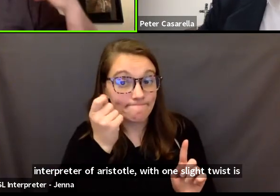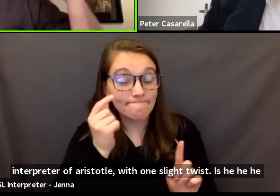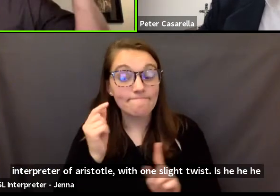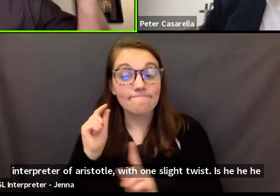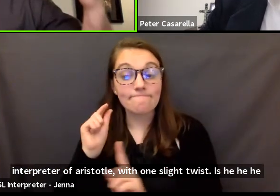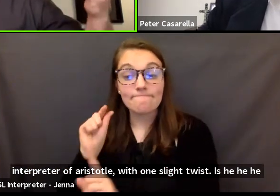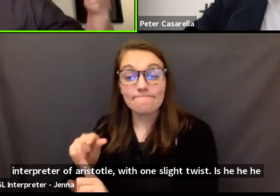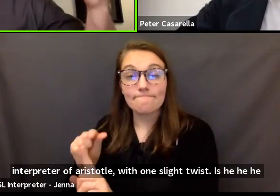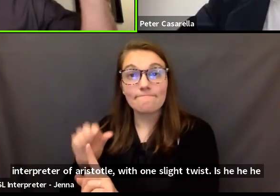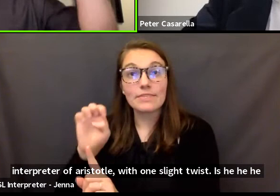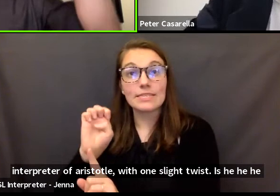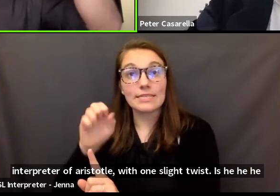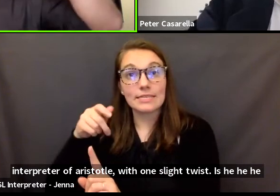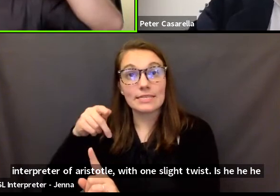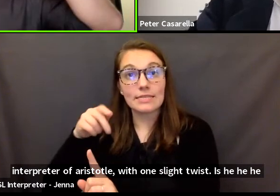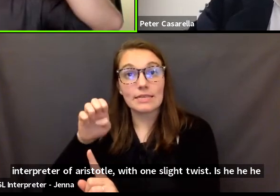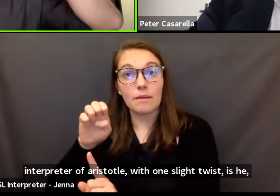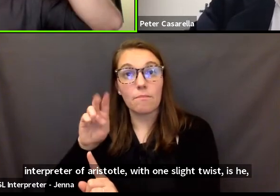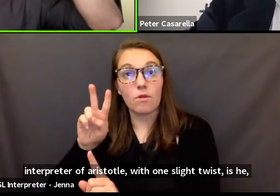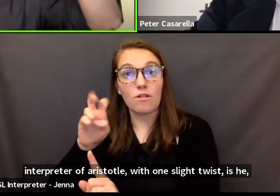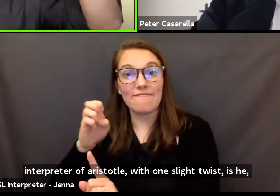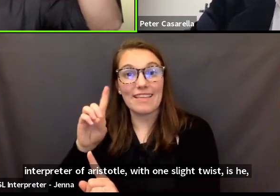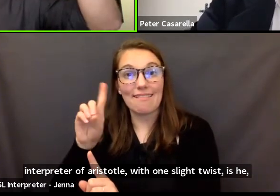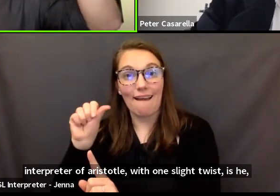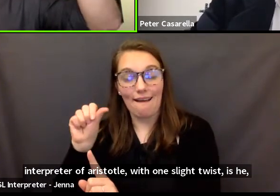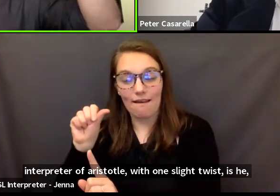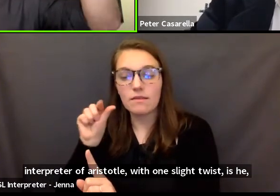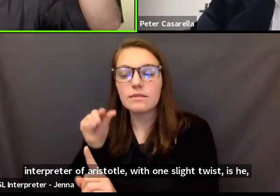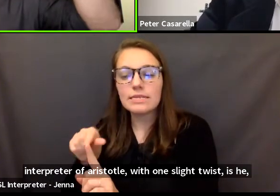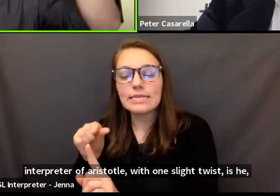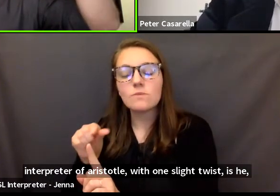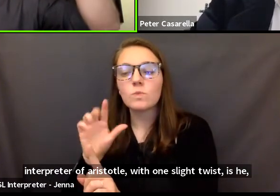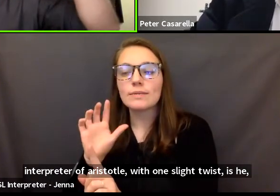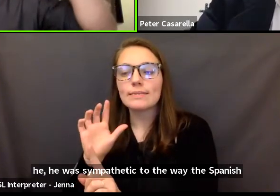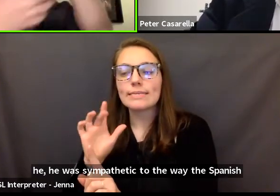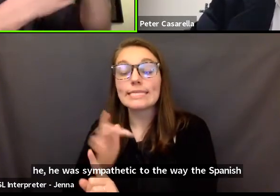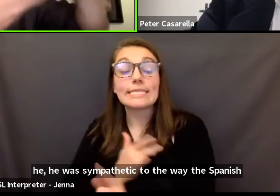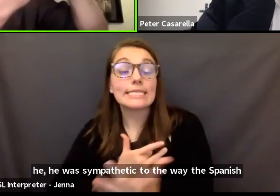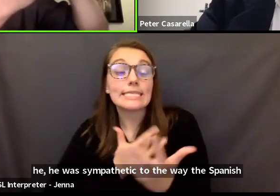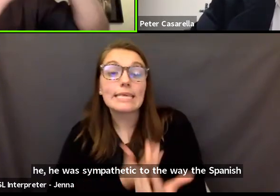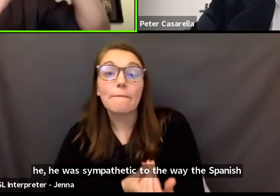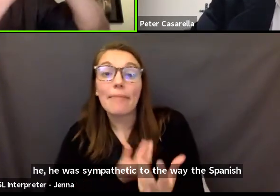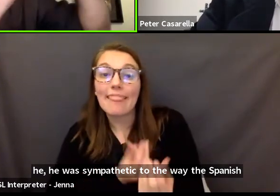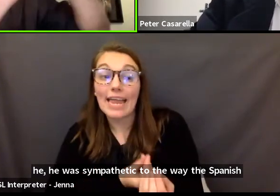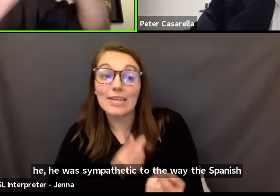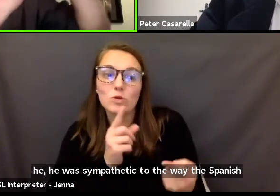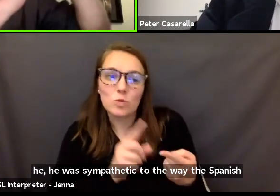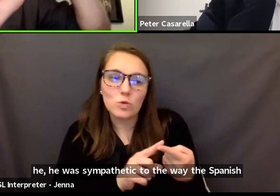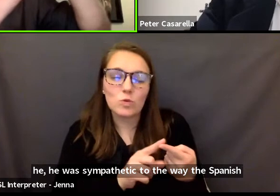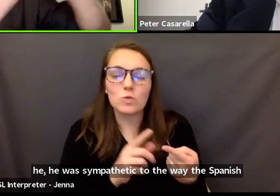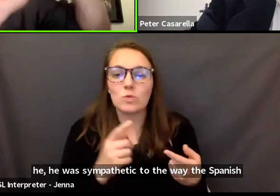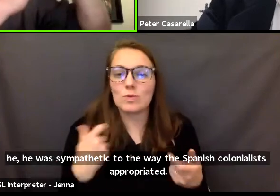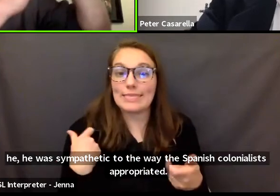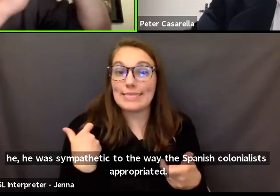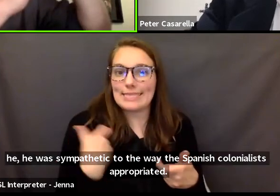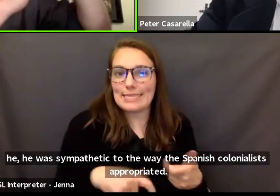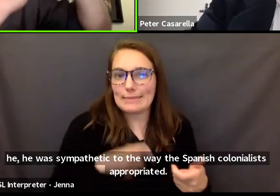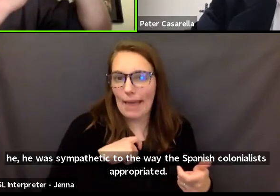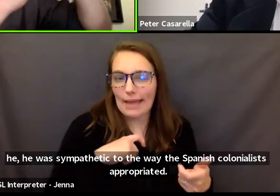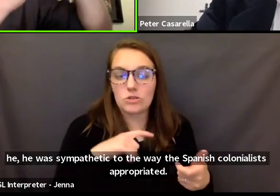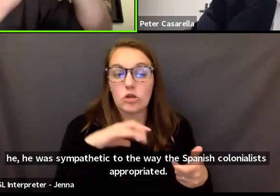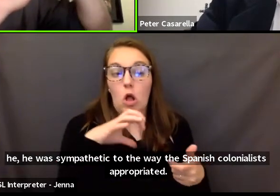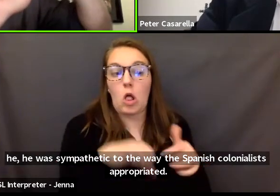he was sympathetic to the way the Spanish colonialists appropriated the